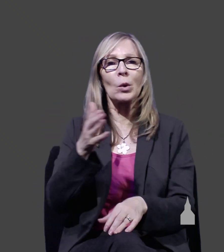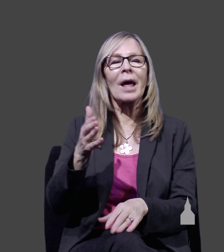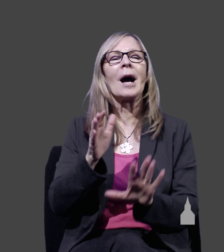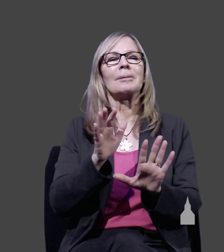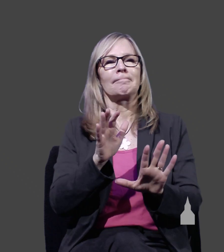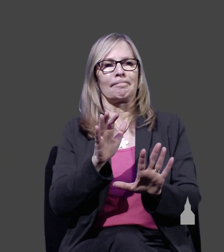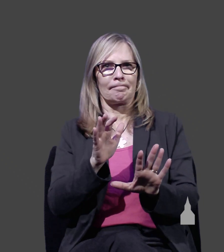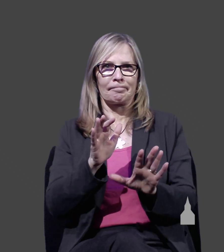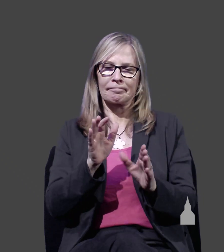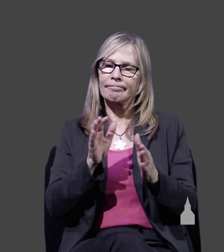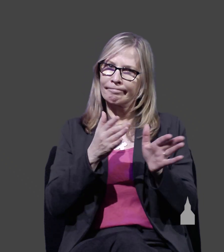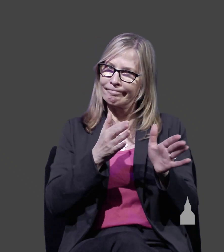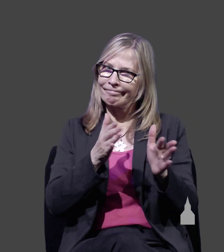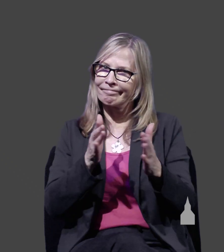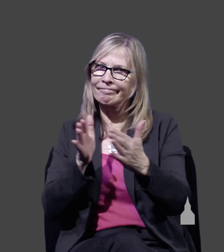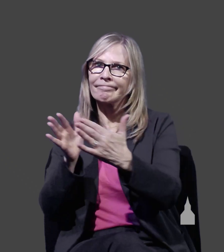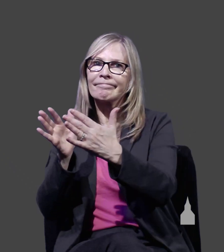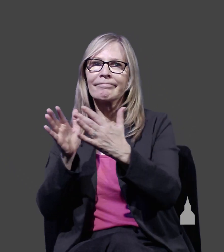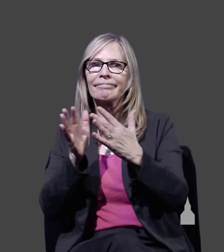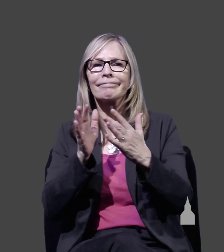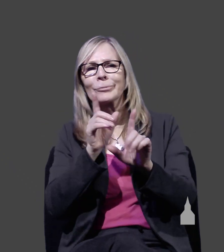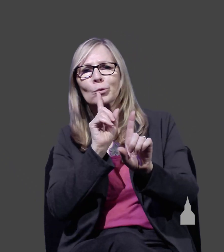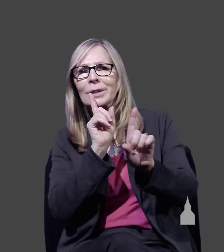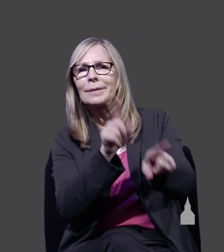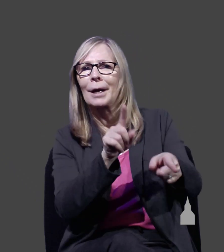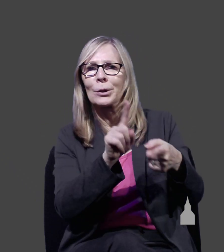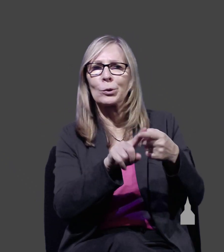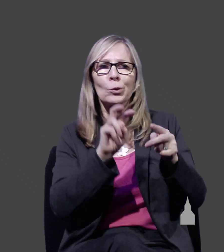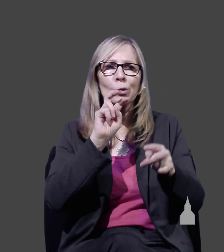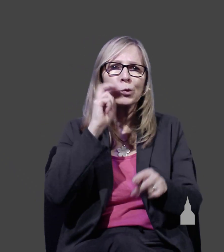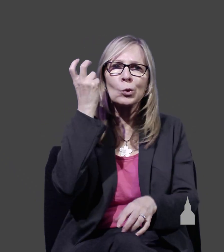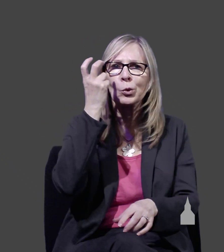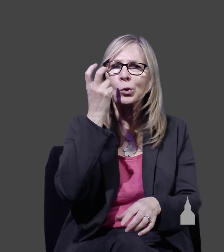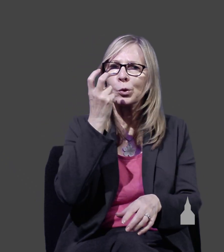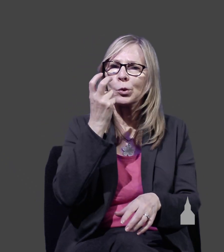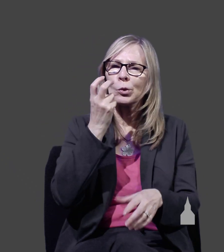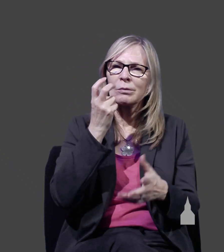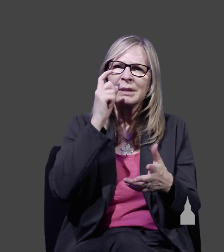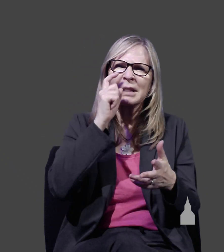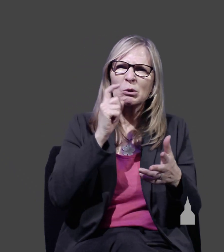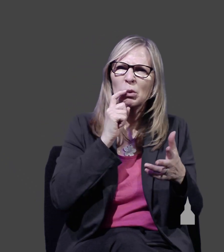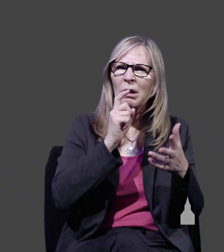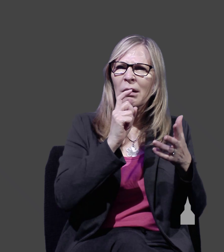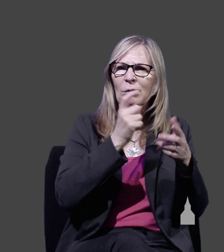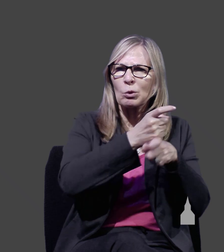bait when it comes to responding to a rude or crass innuendo.